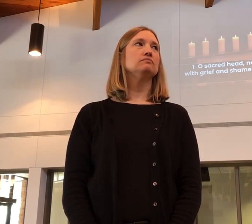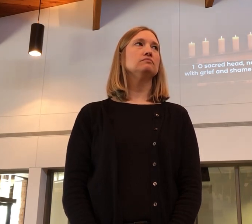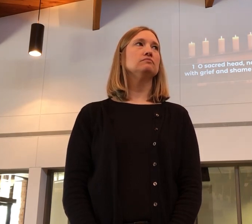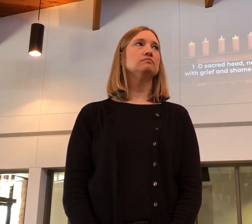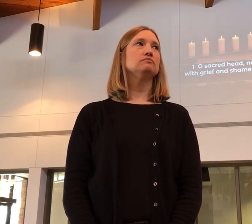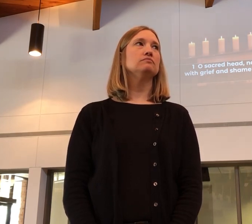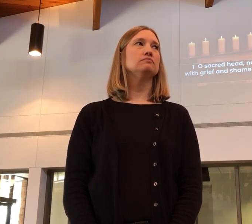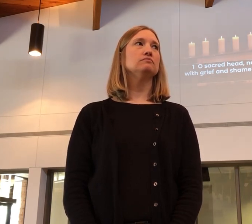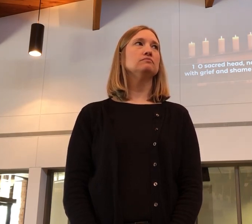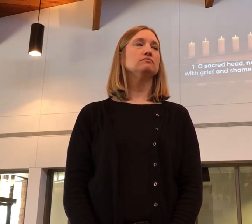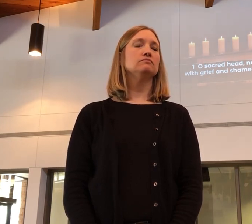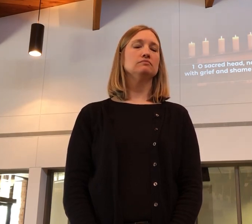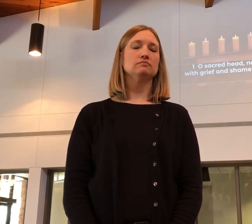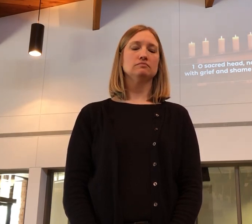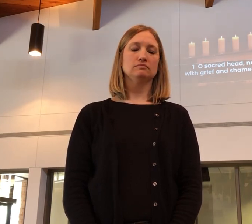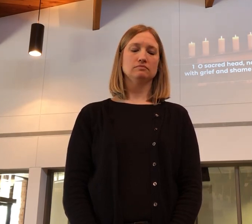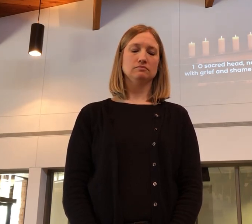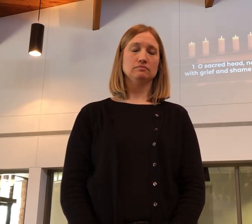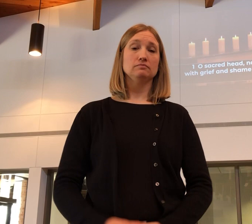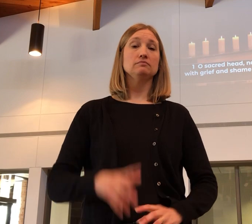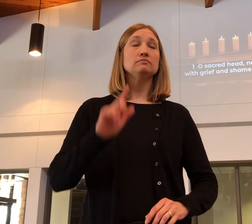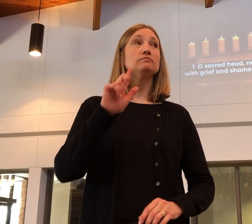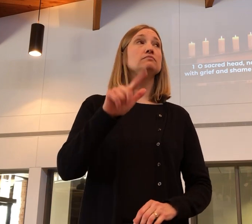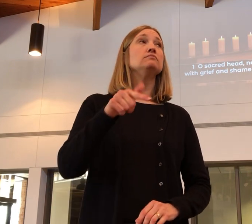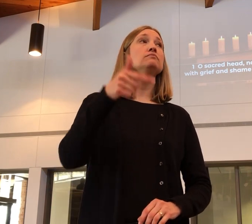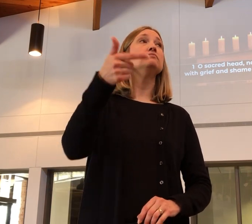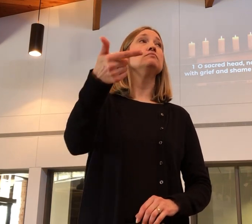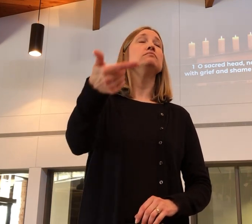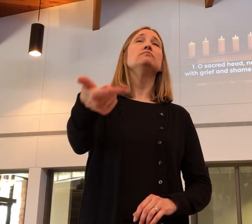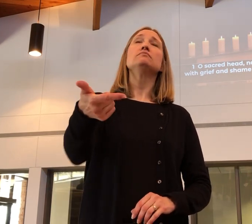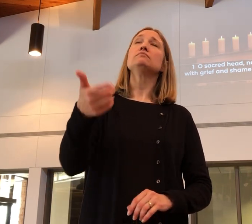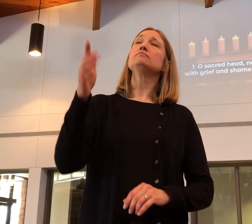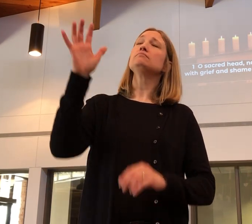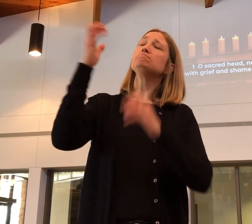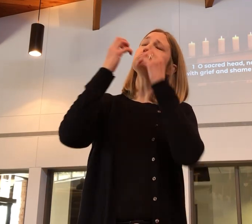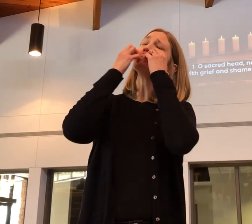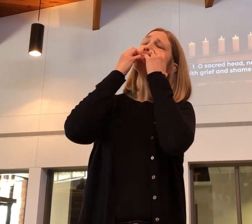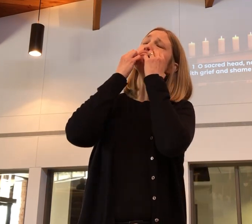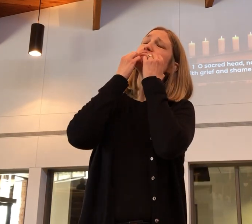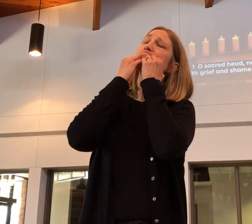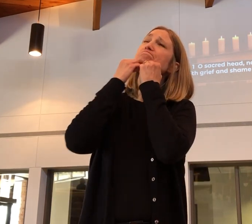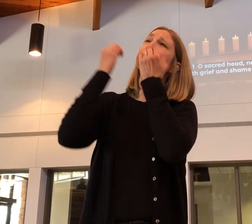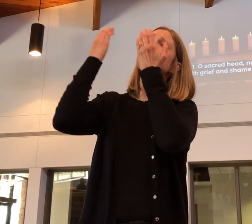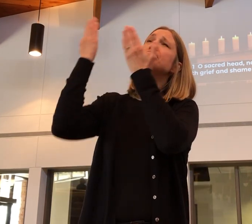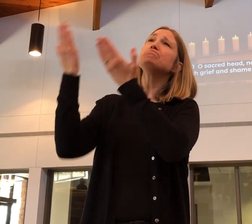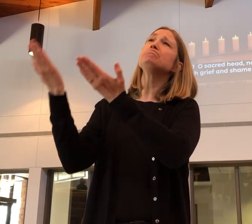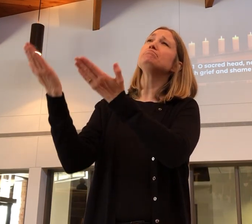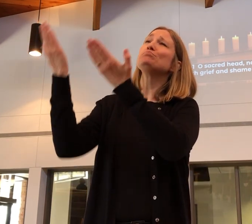Oh, sacred and